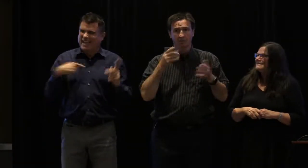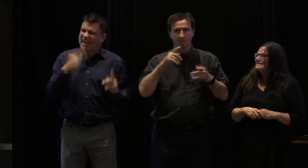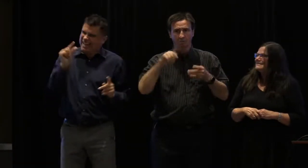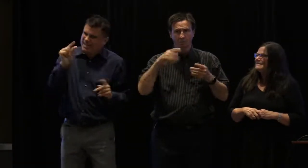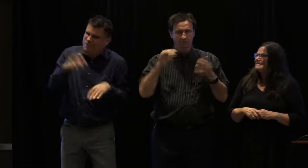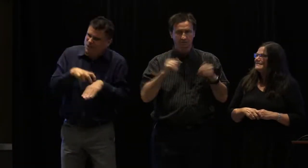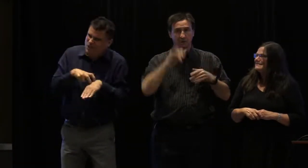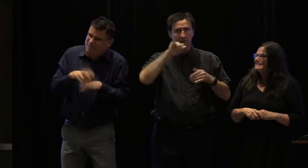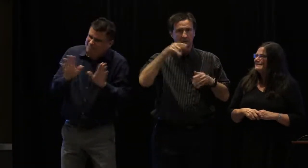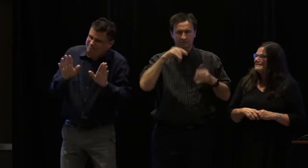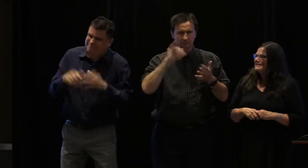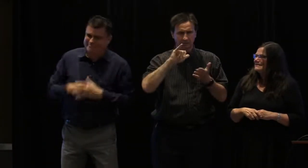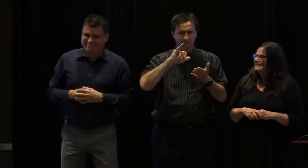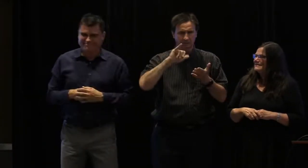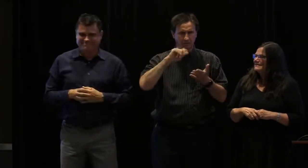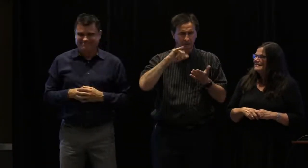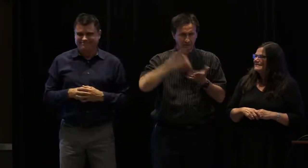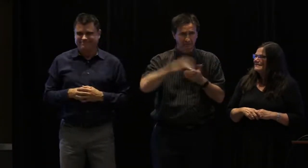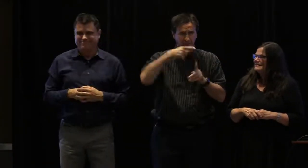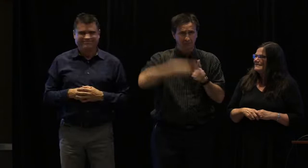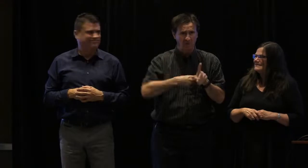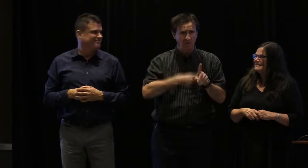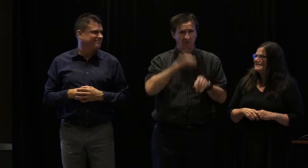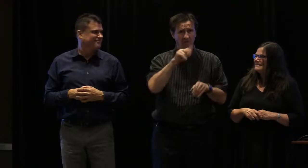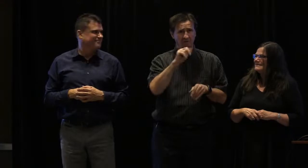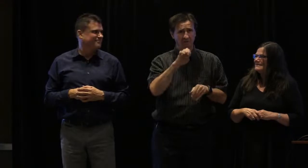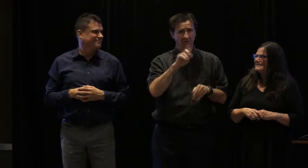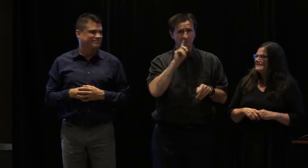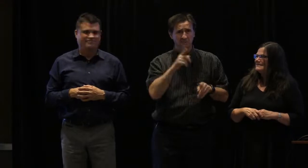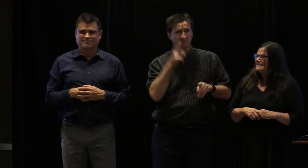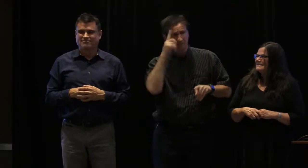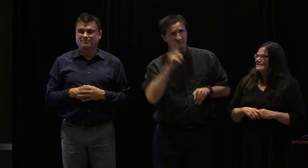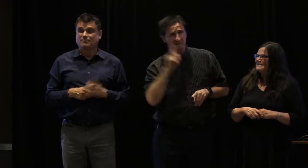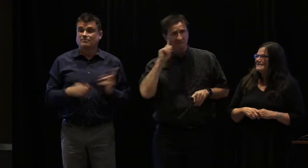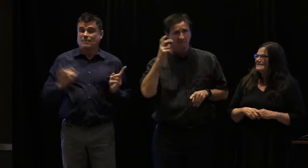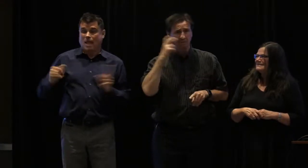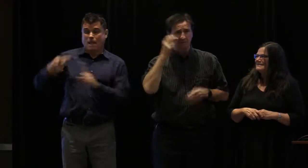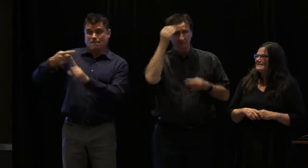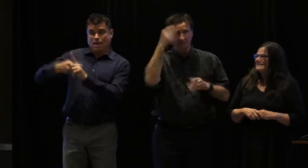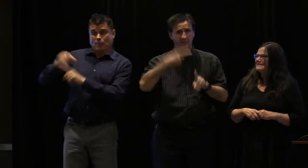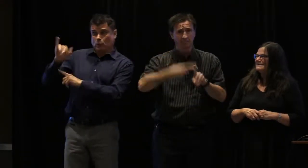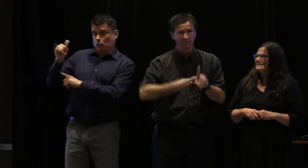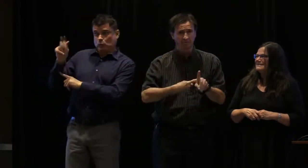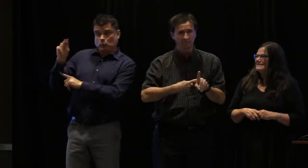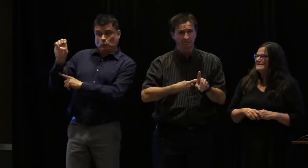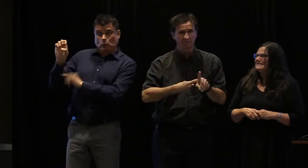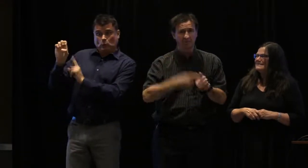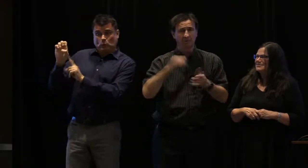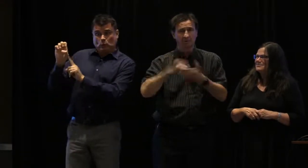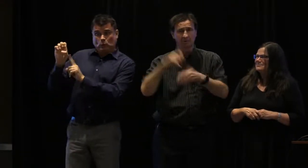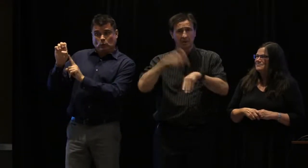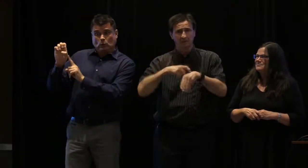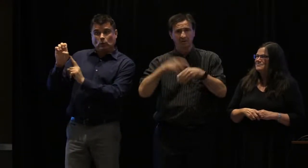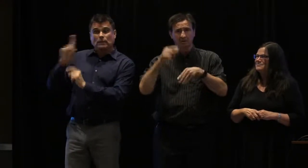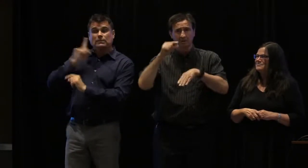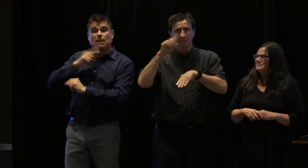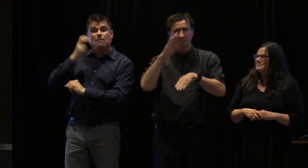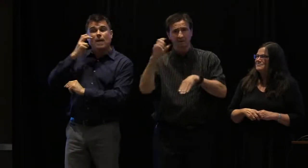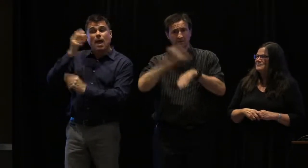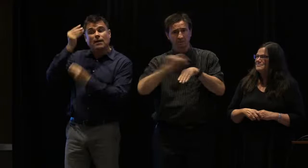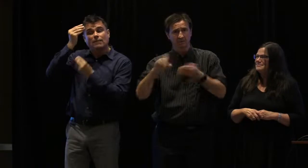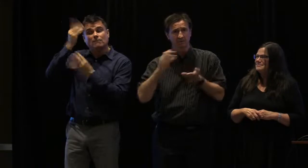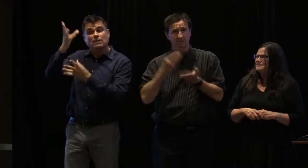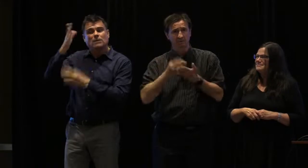No, I am nervous standing up in front of you all. The month of June is actually Deafblind